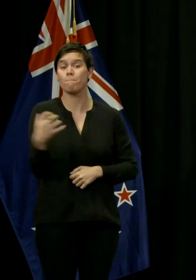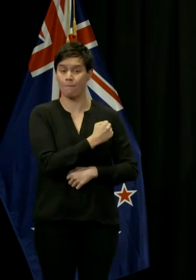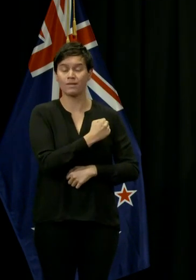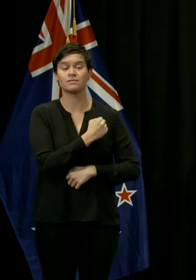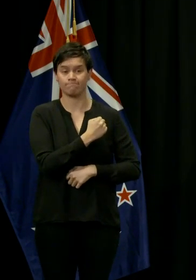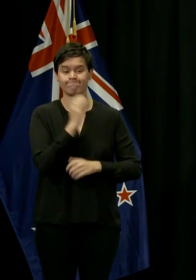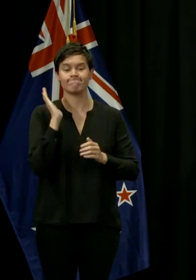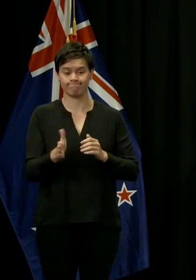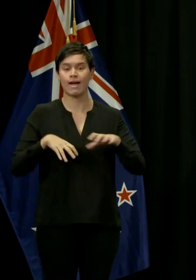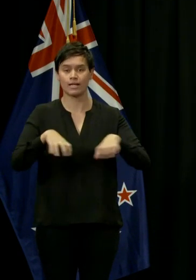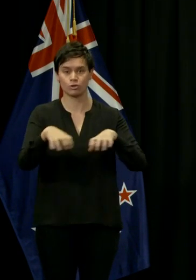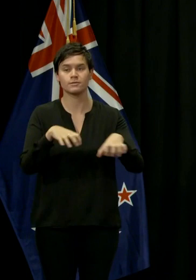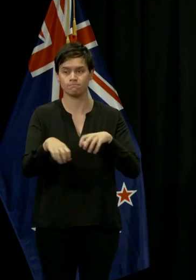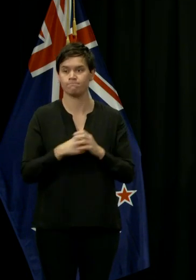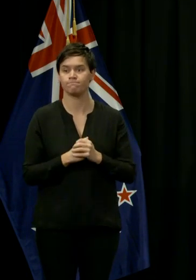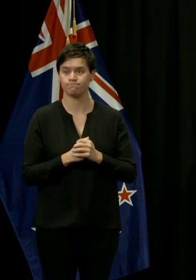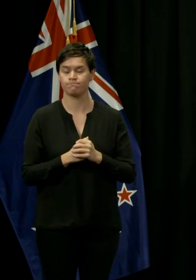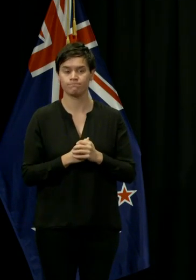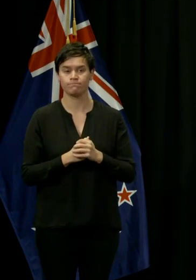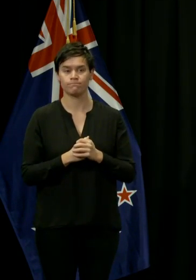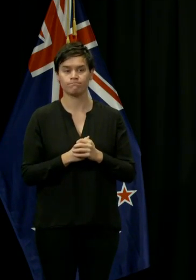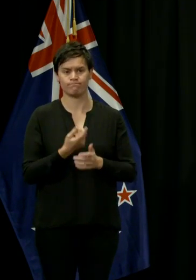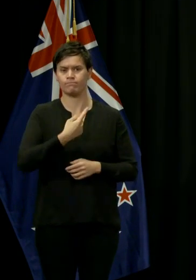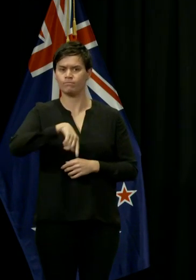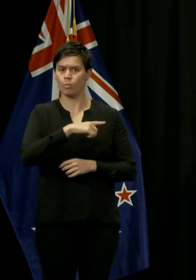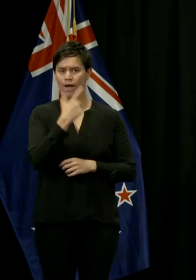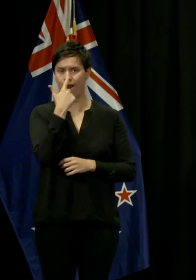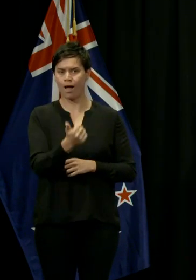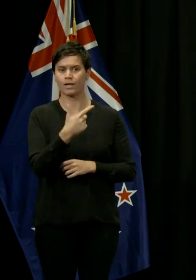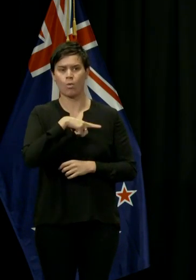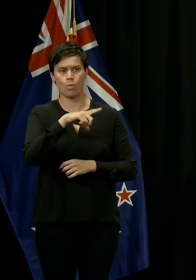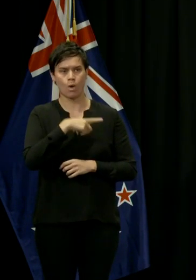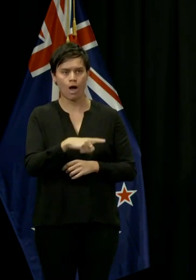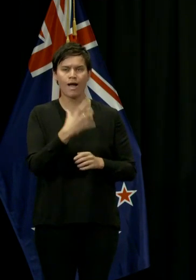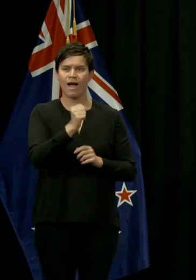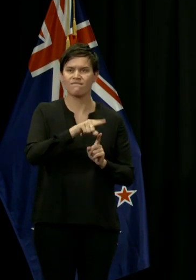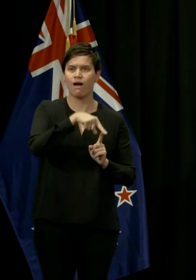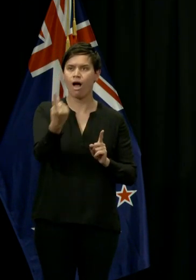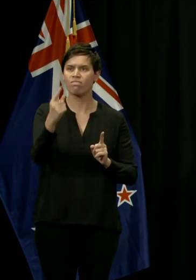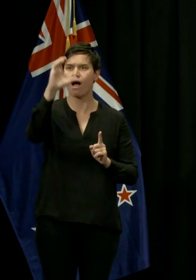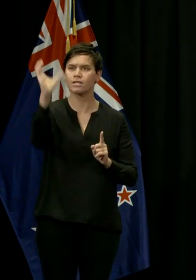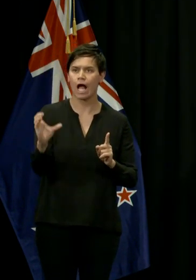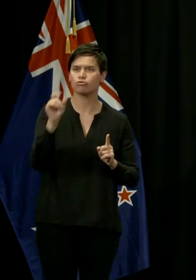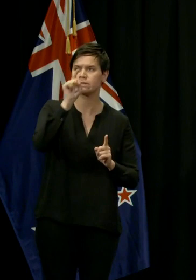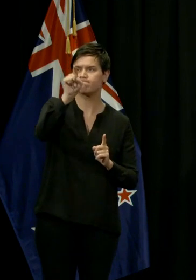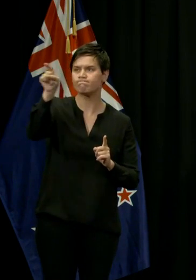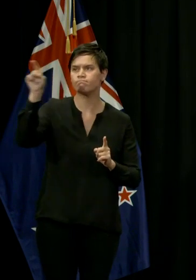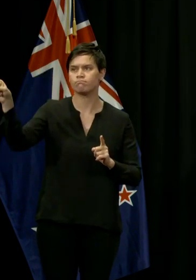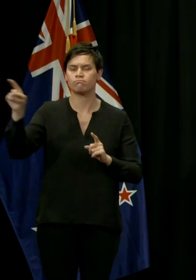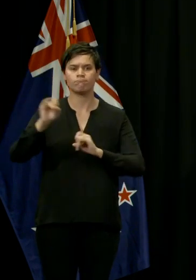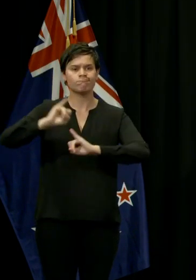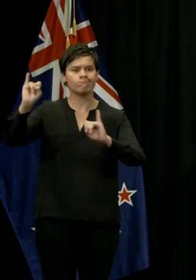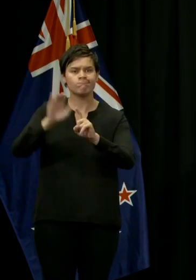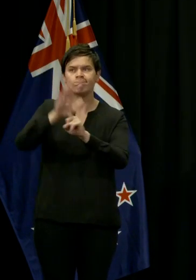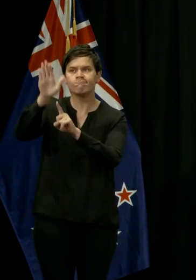action. We are fortunate to still be some way behind the majority of overseas countries in